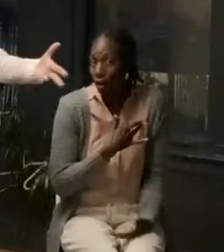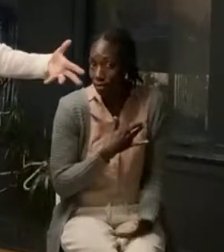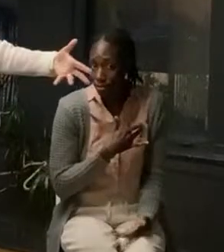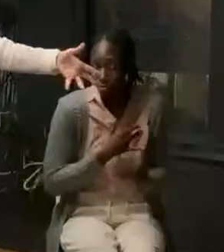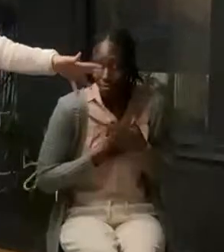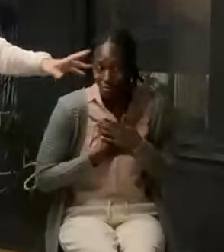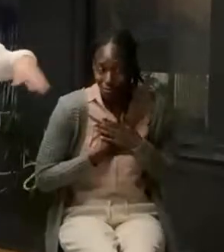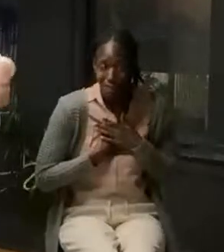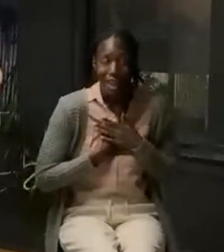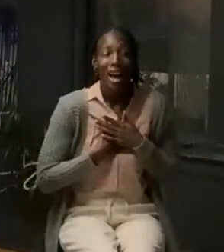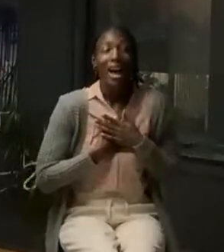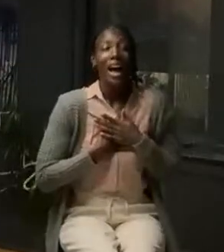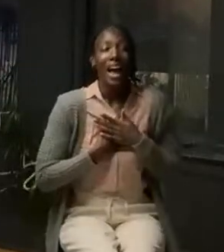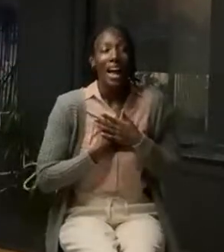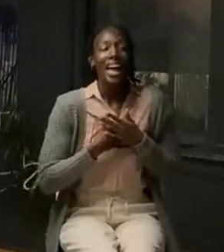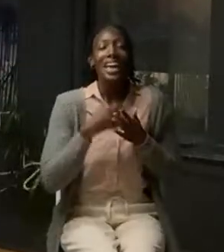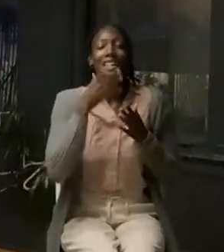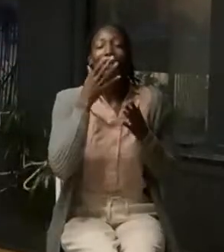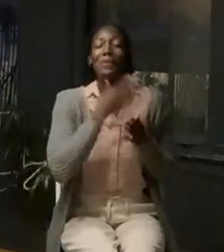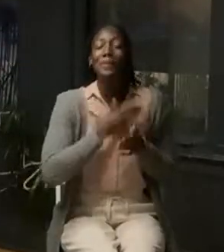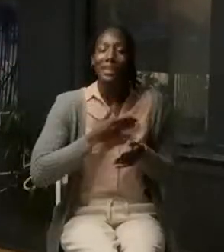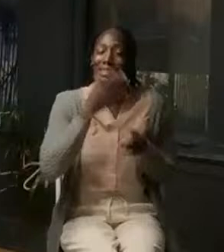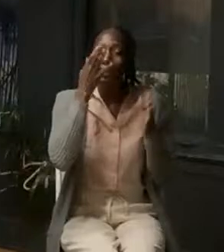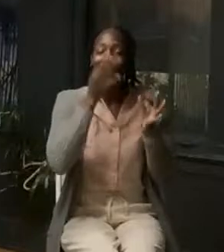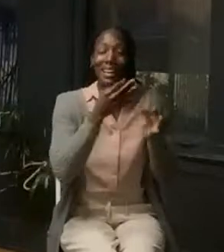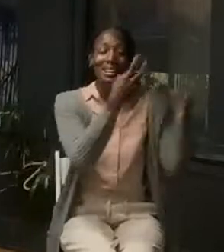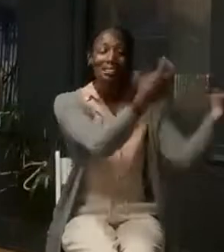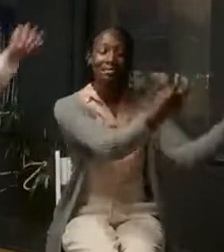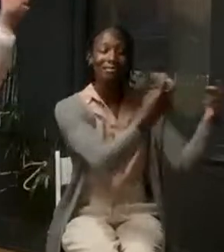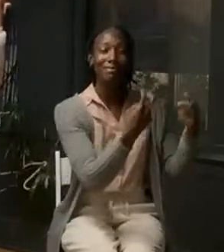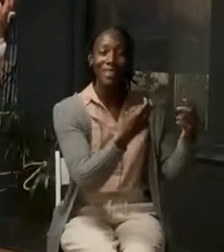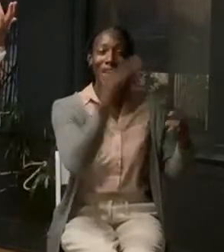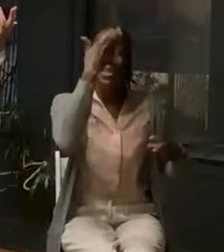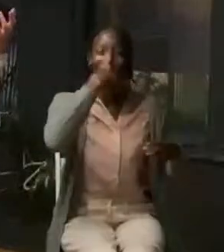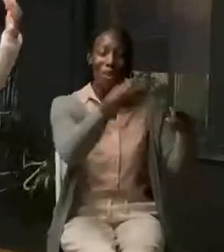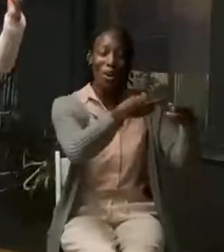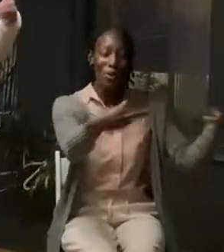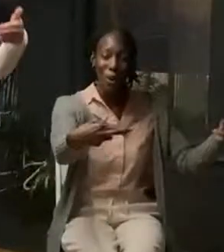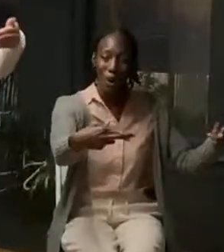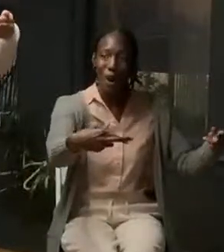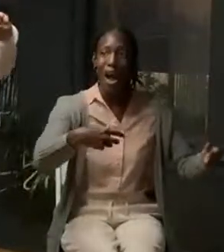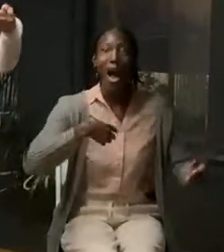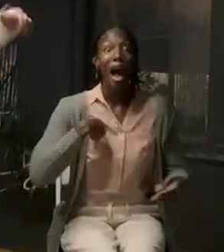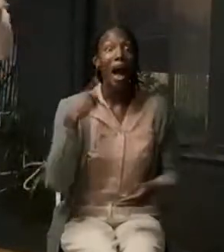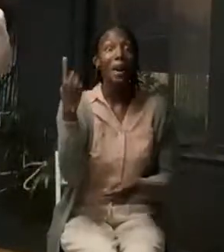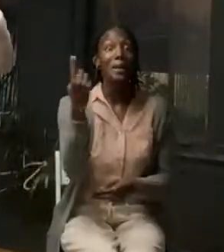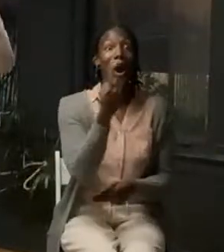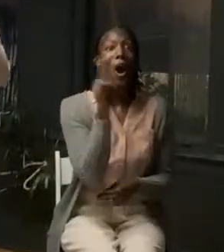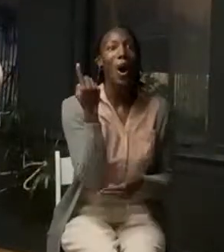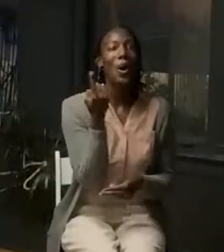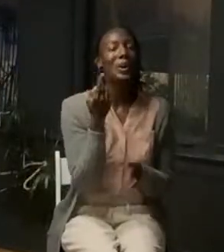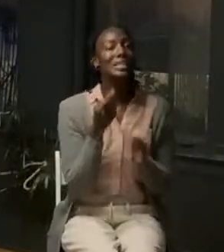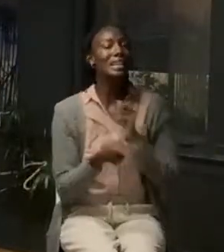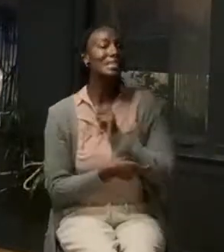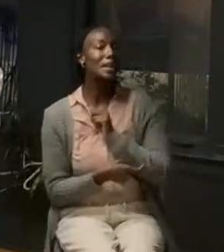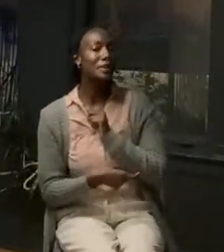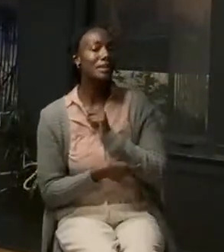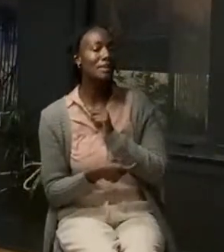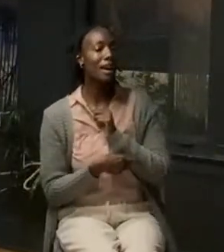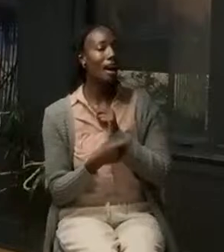one of these seats right up here in the front. I'm always threatening to just take those chairs away, to like put in an extra row and then just take them